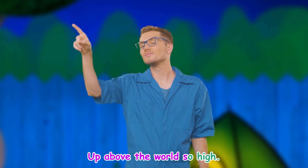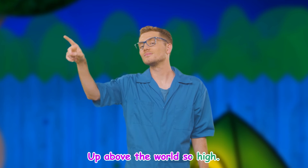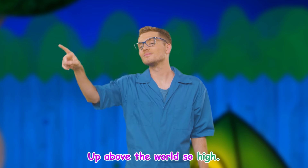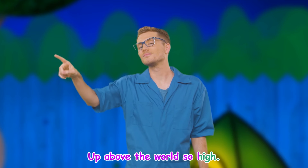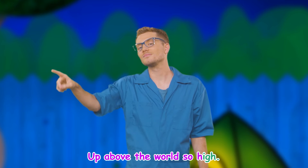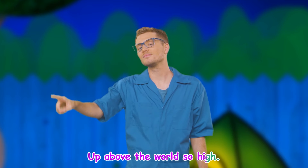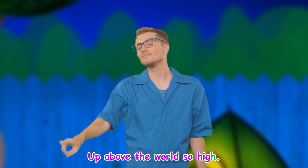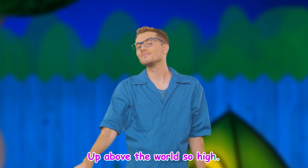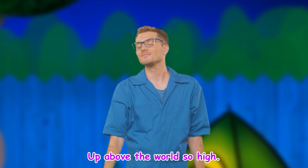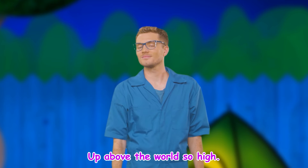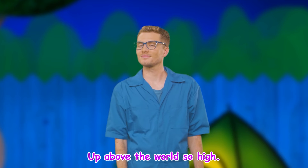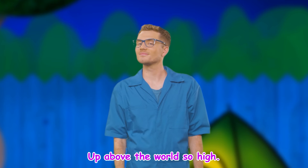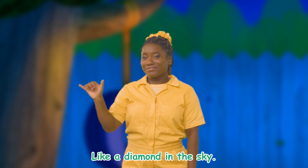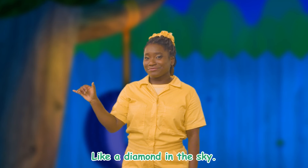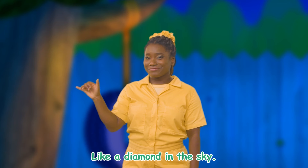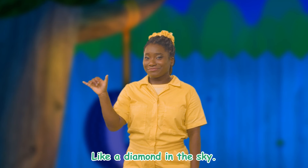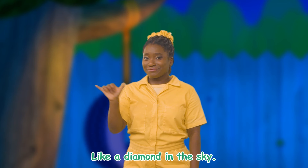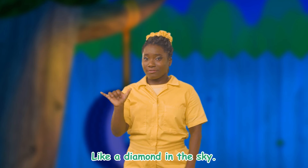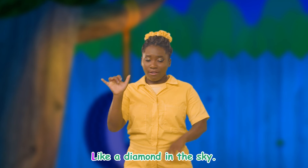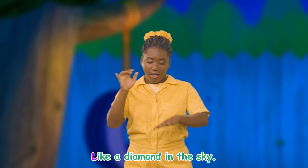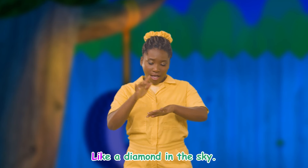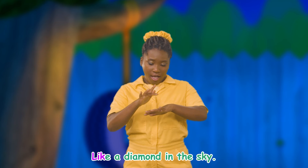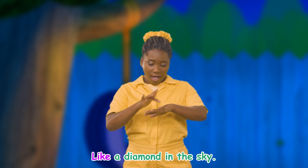so high, like a